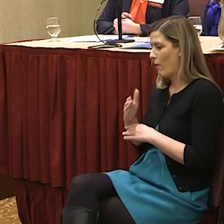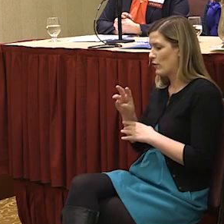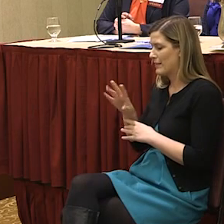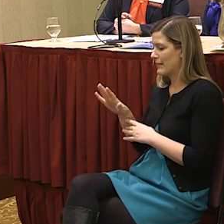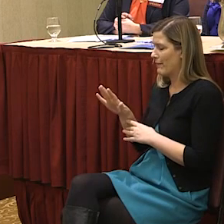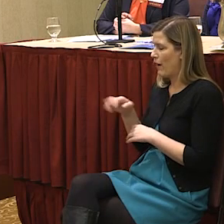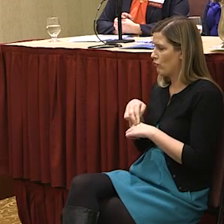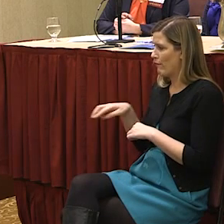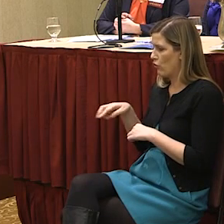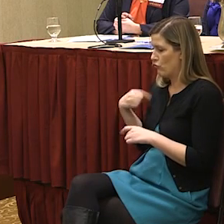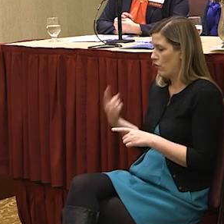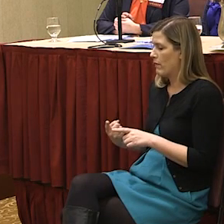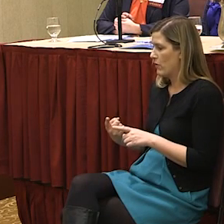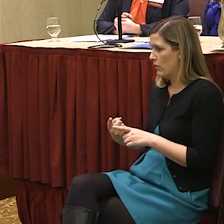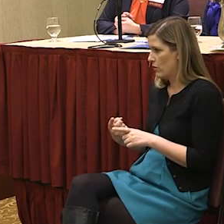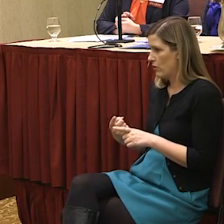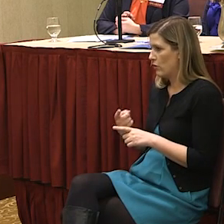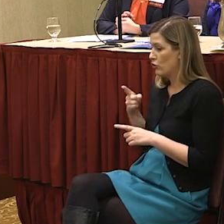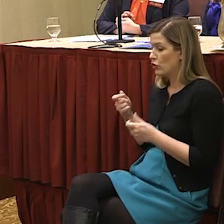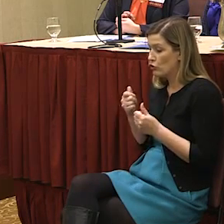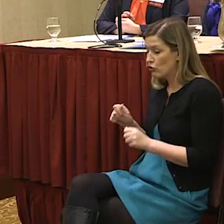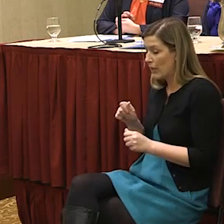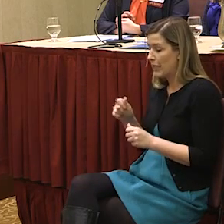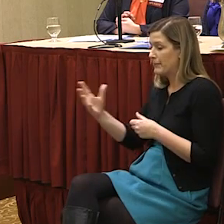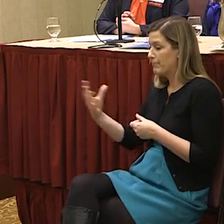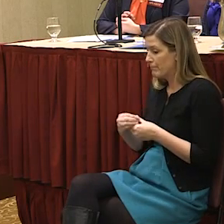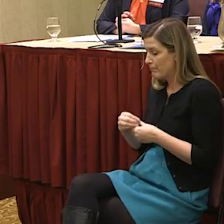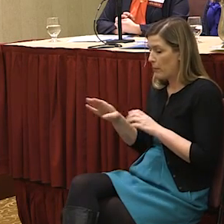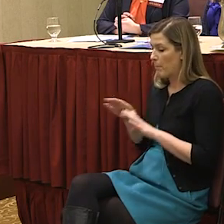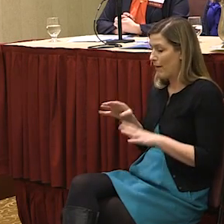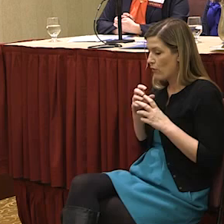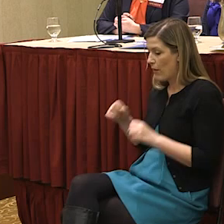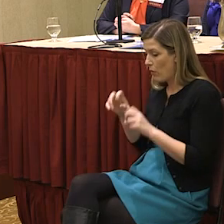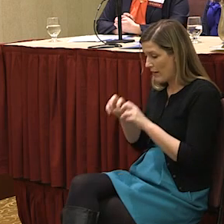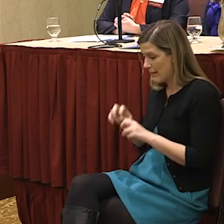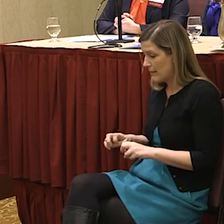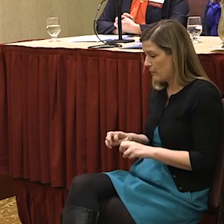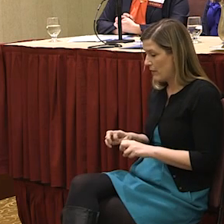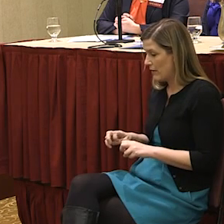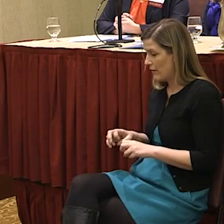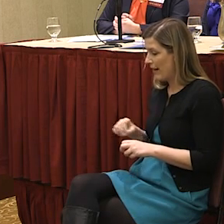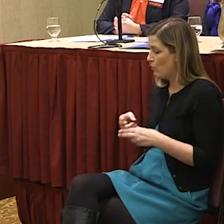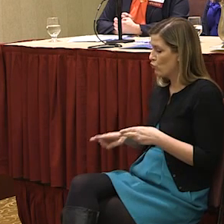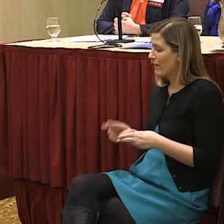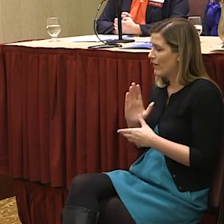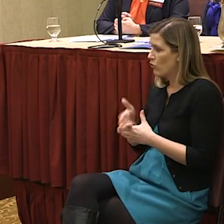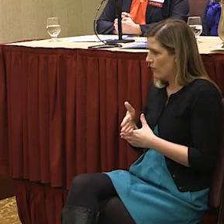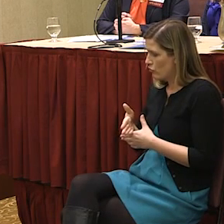65 referrals so far, and she attempts to engage them, do a behavioral health assessment, and do a brief